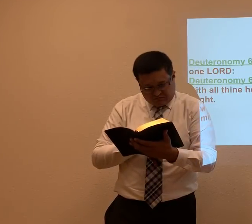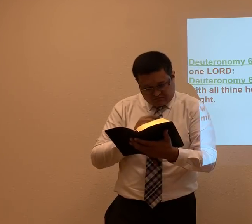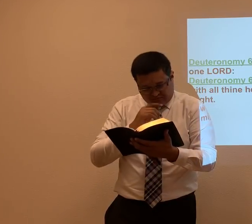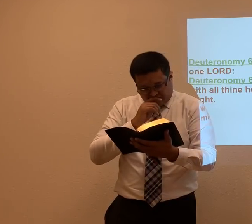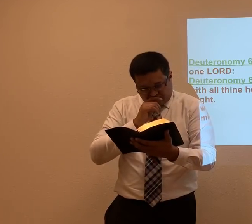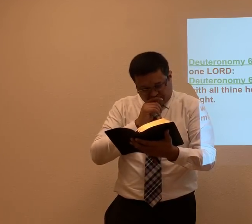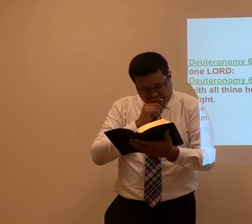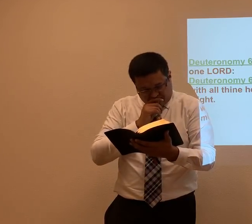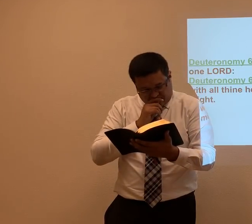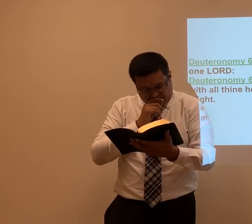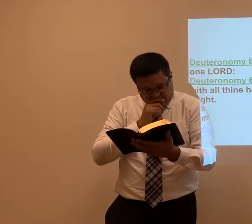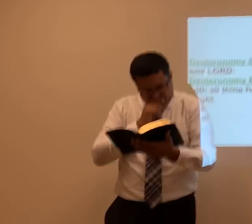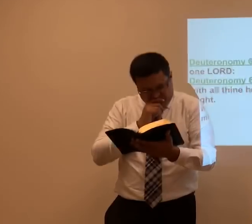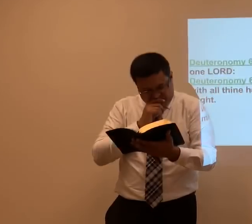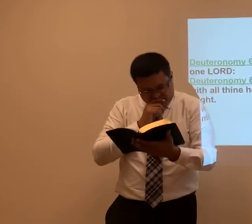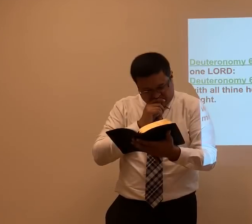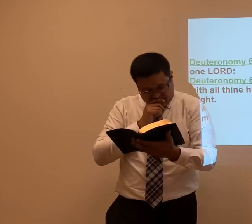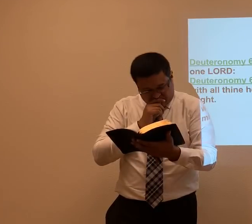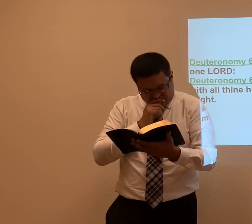But that's one chapter 1, I think.